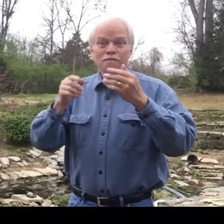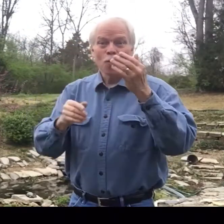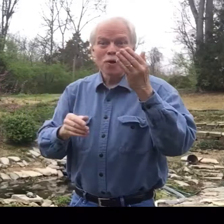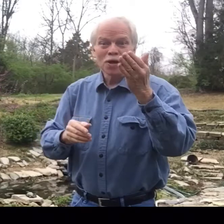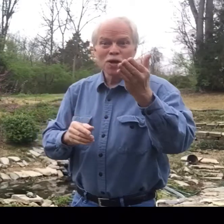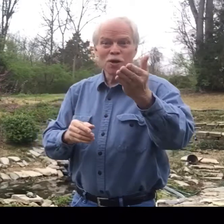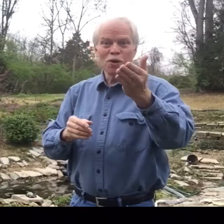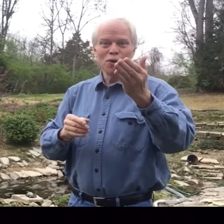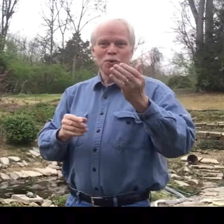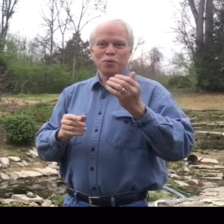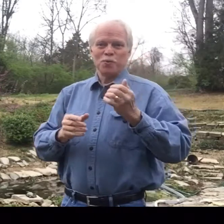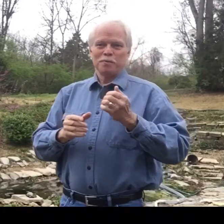for you.